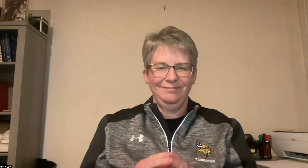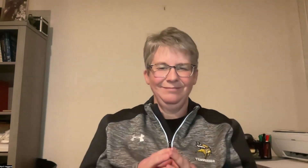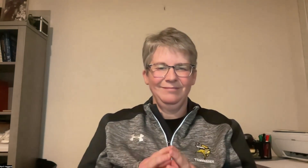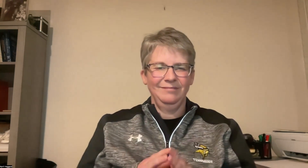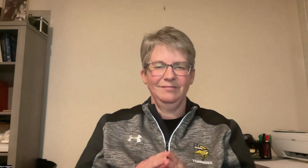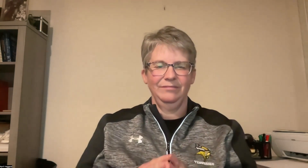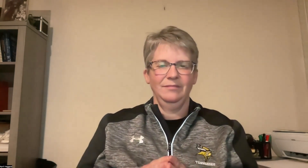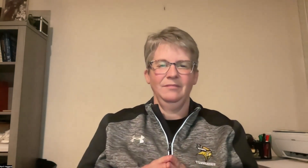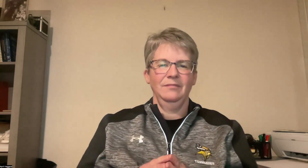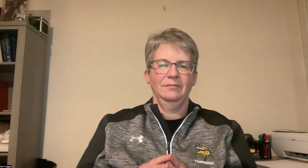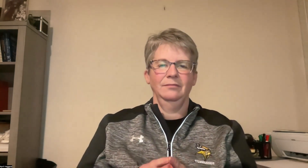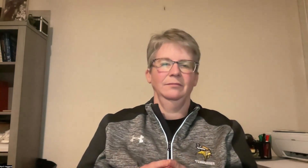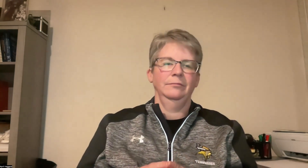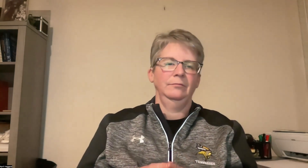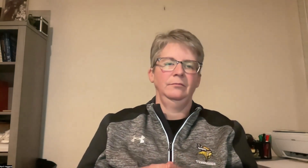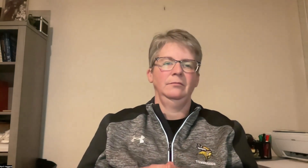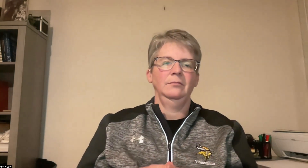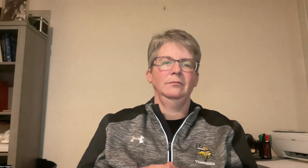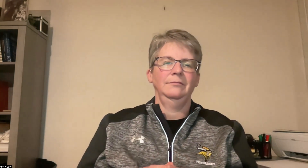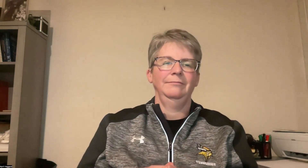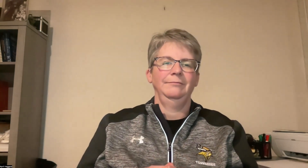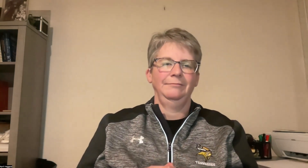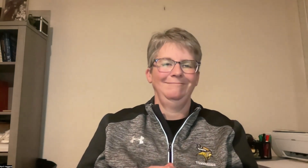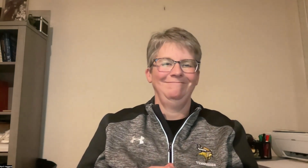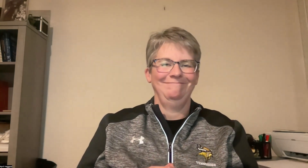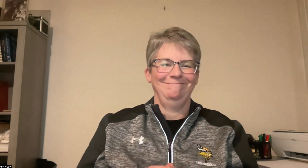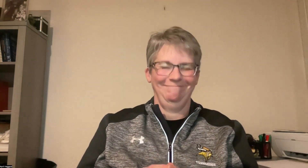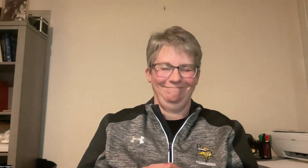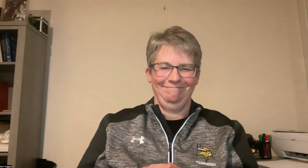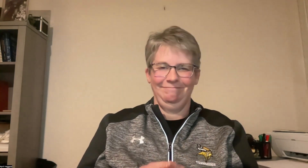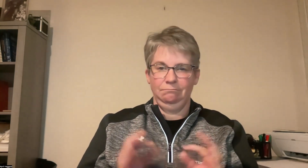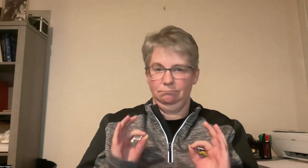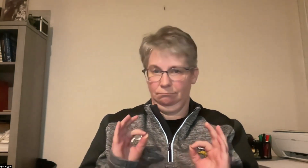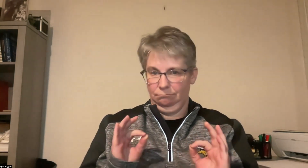But we still have it for like this month or something. Yeah, as soon as possible. All right, well, thank you. We'll get it done.